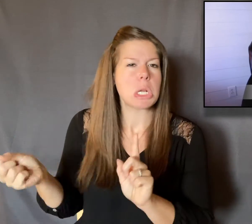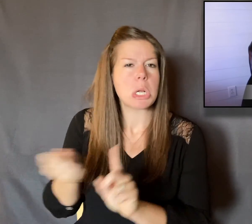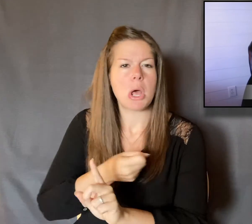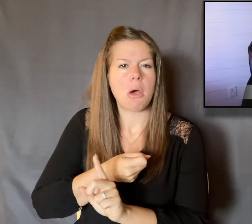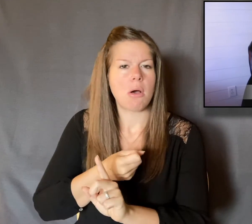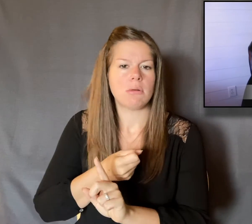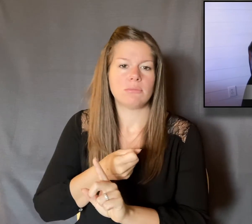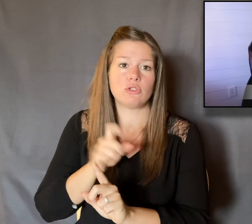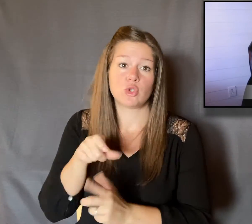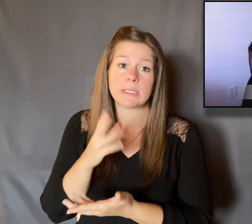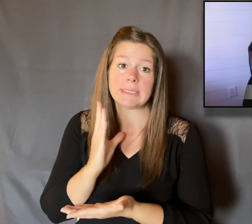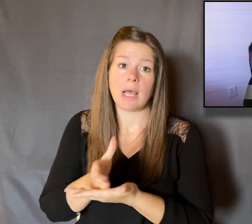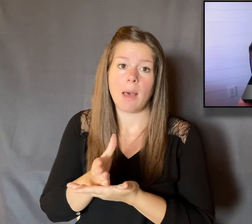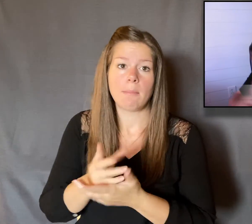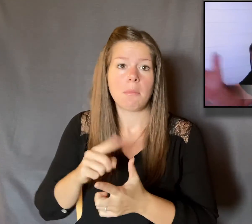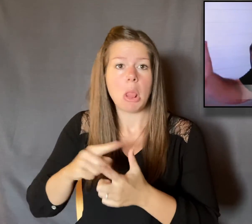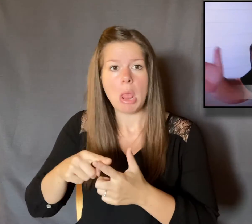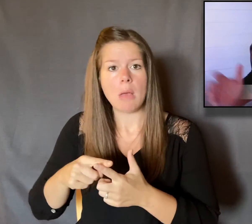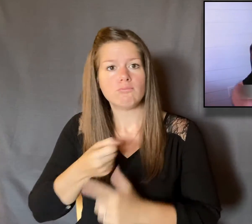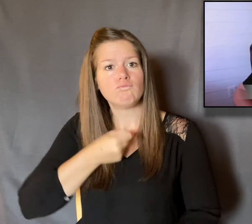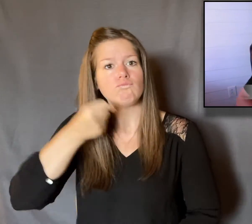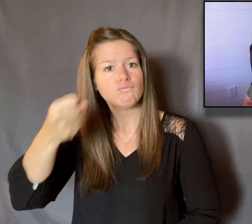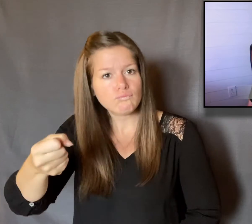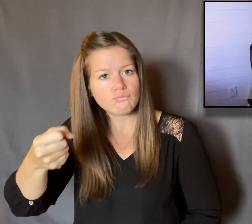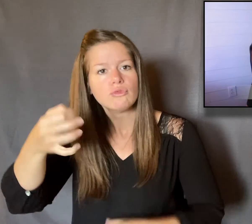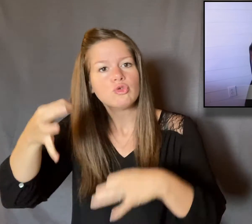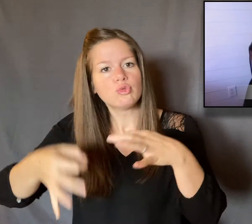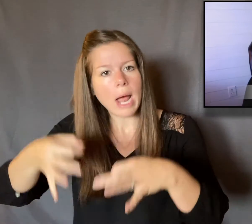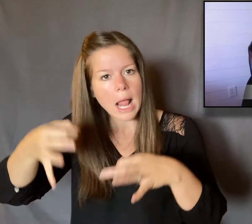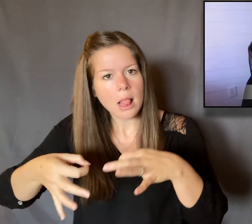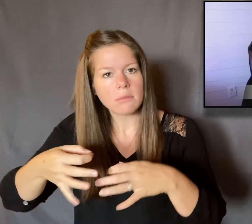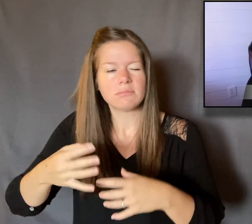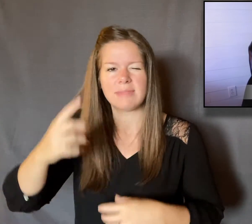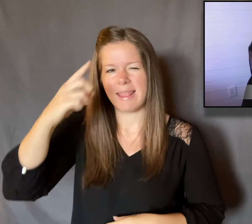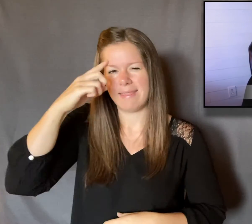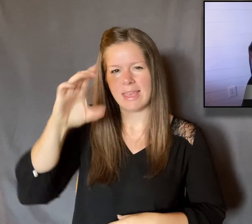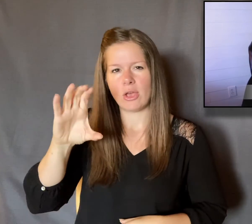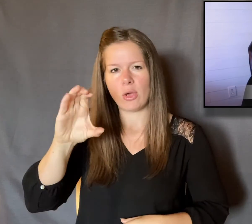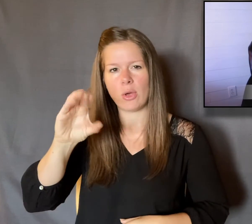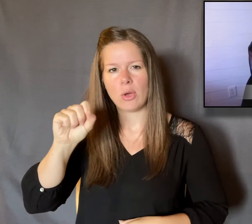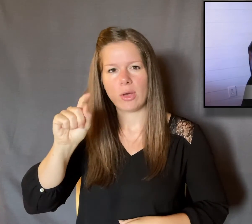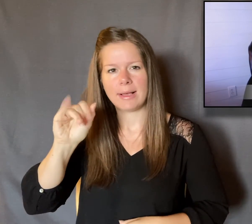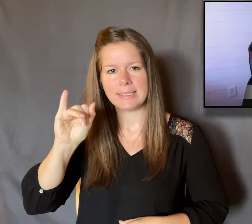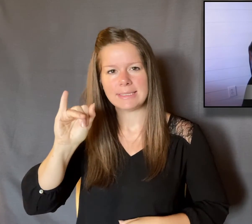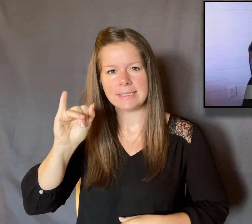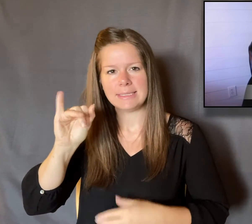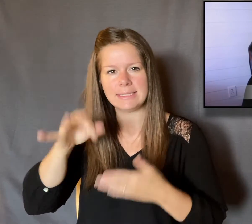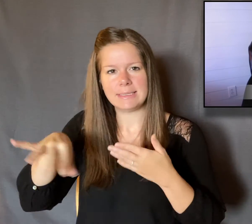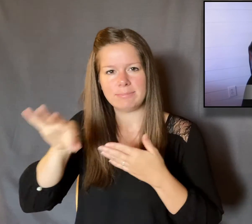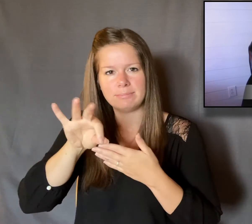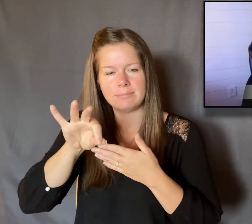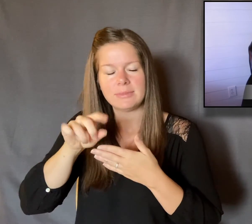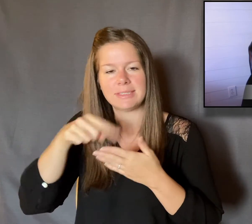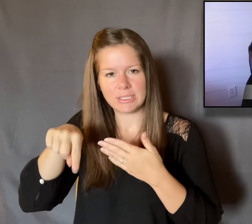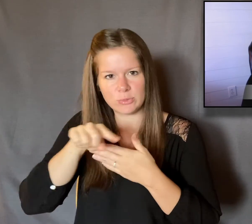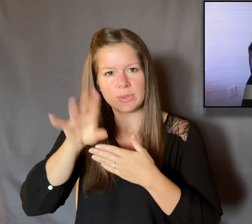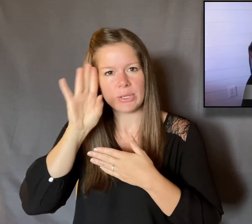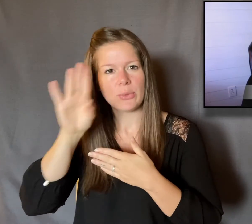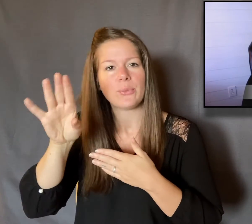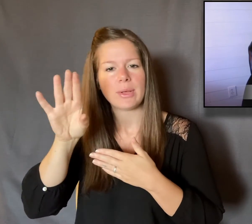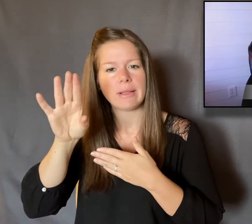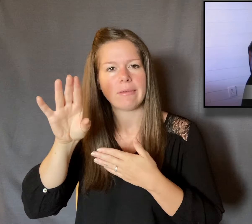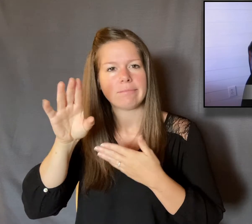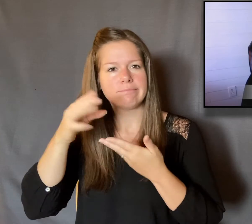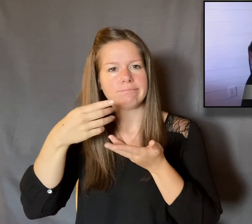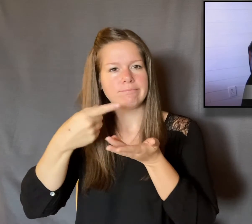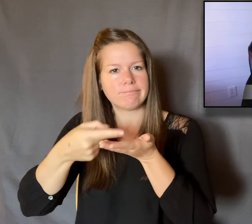was going to end up becoming a trial. And you'll read that. I think Pastor Costi next week will lead you into that journey. But